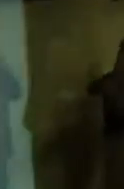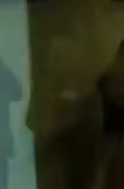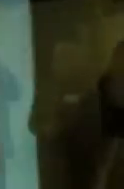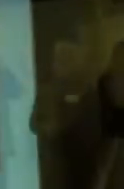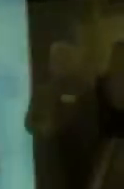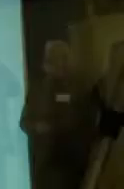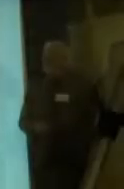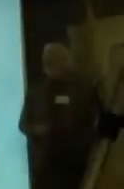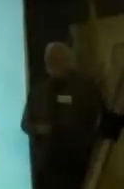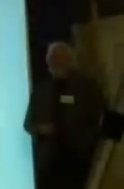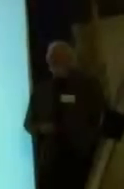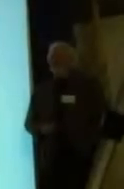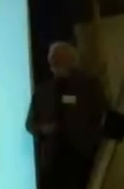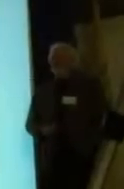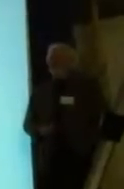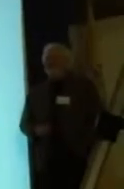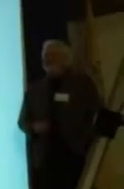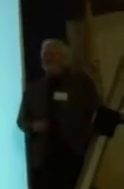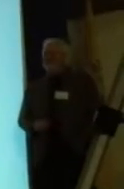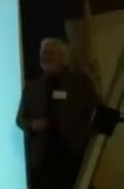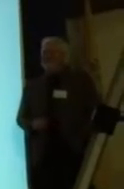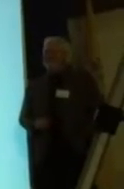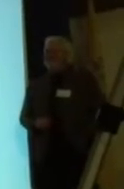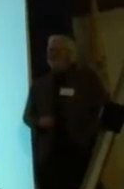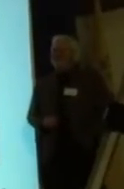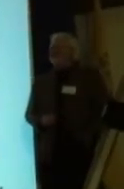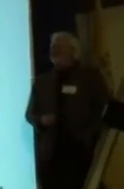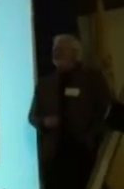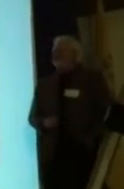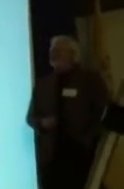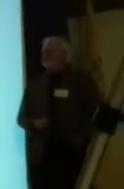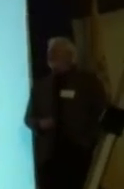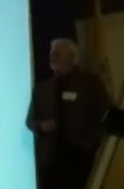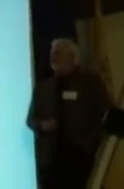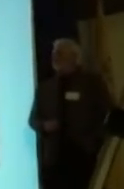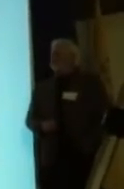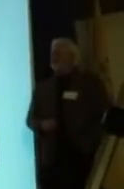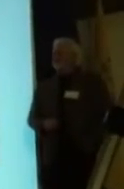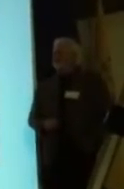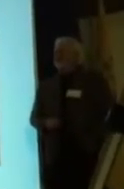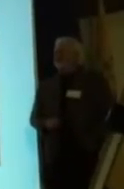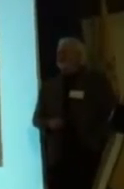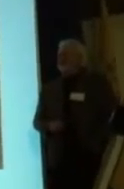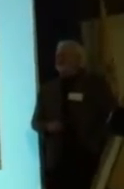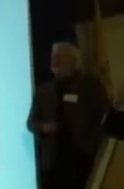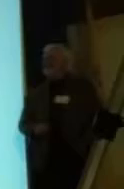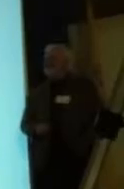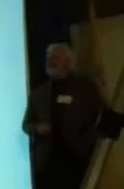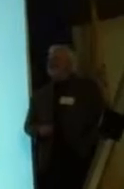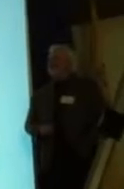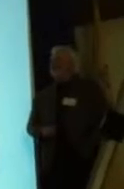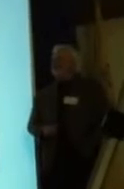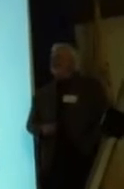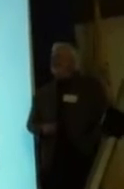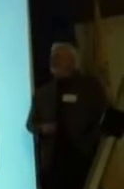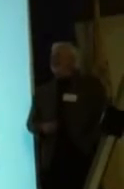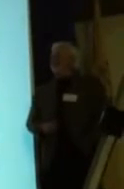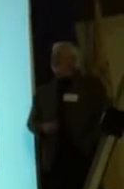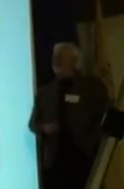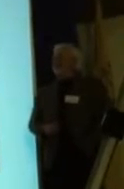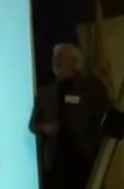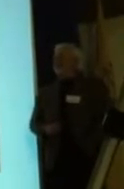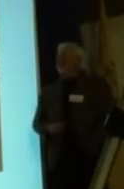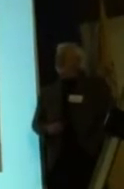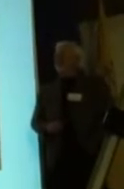try and pick up the bow and wipe in the dust from the old violin. He played a